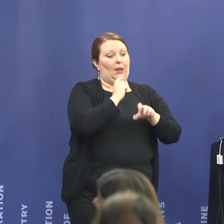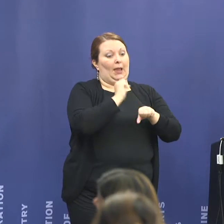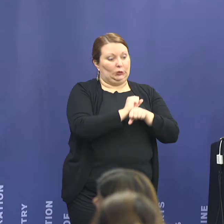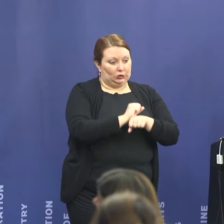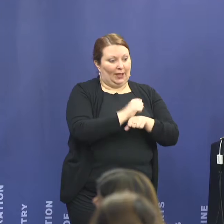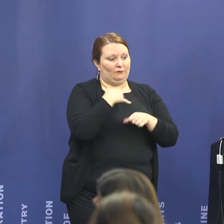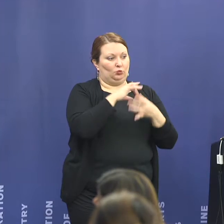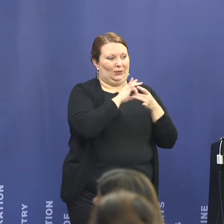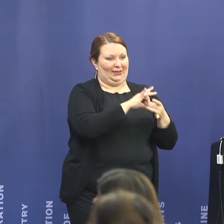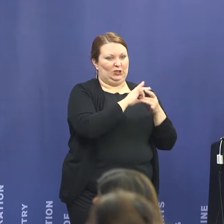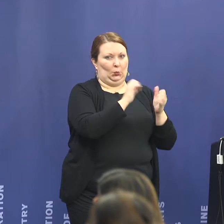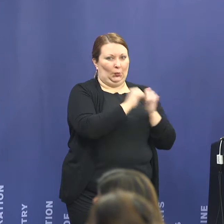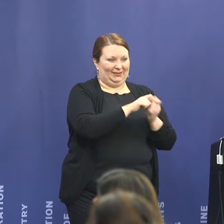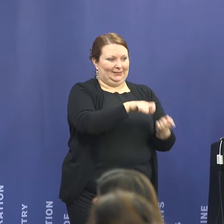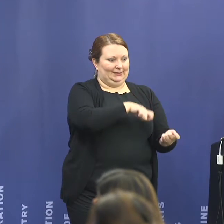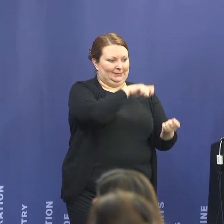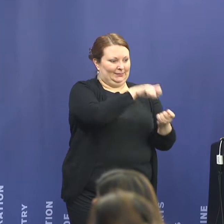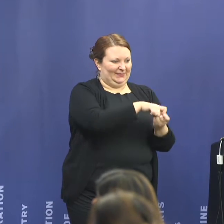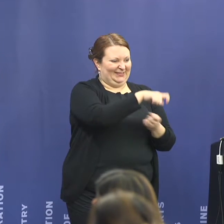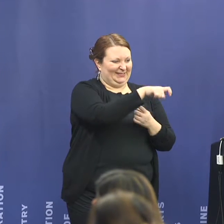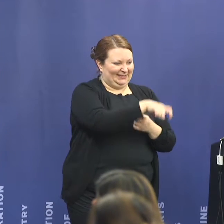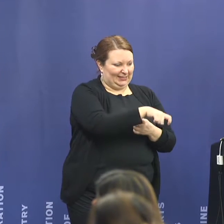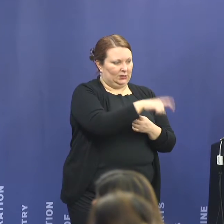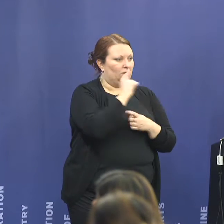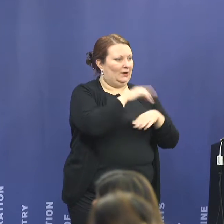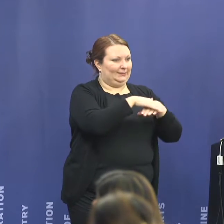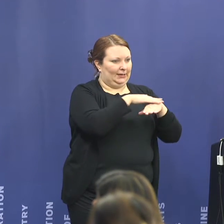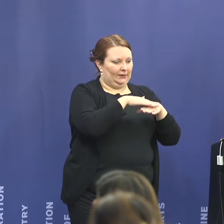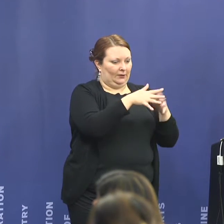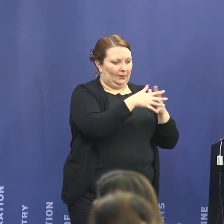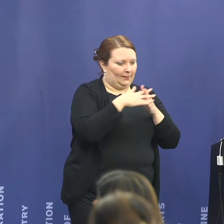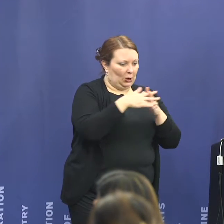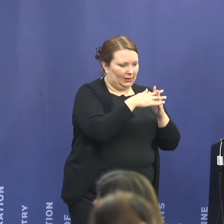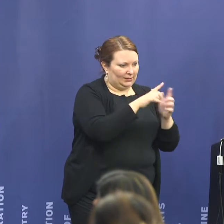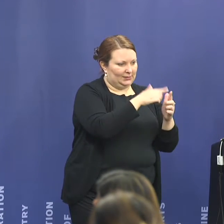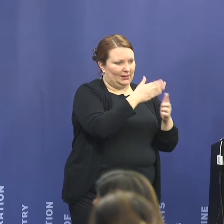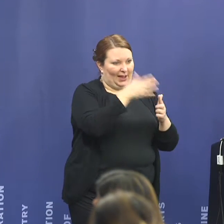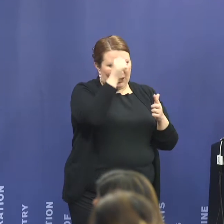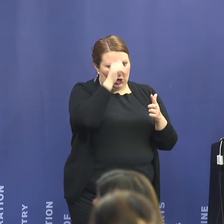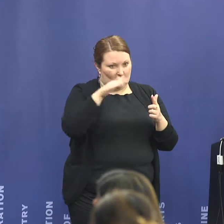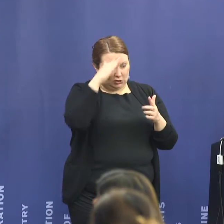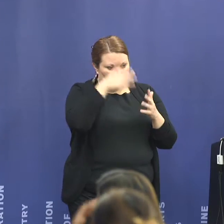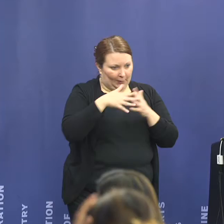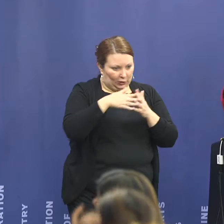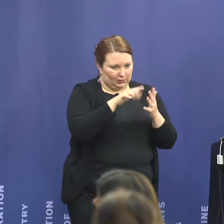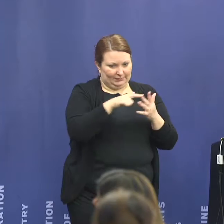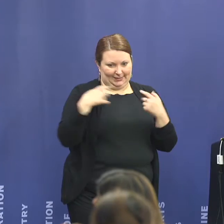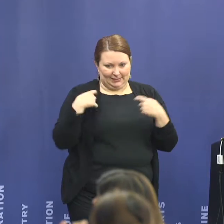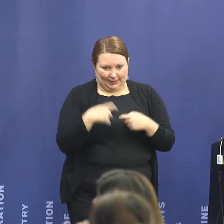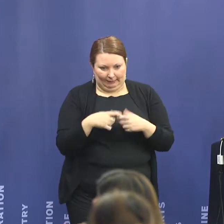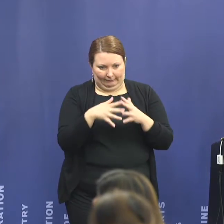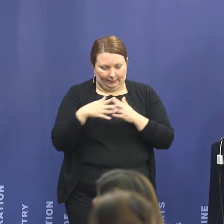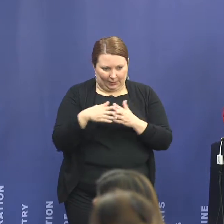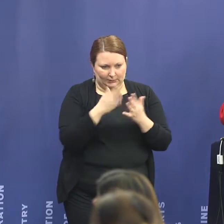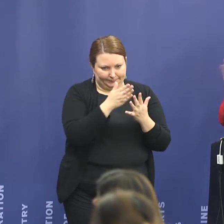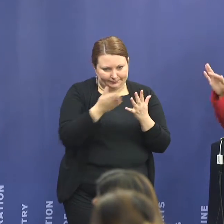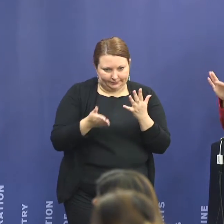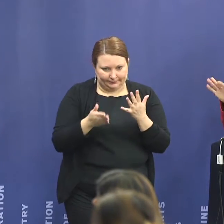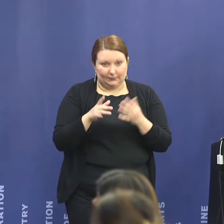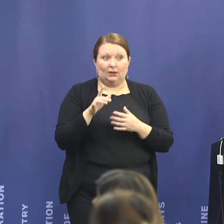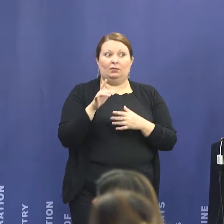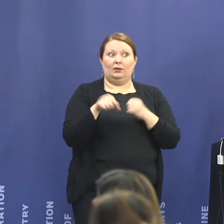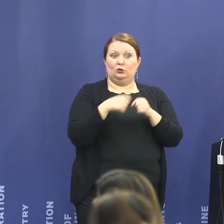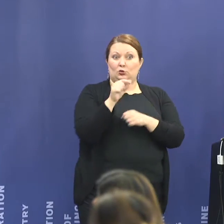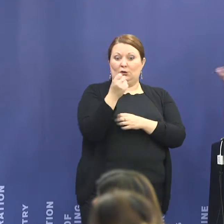a relationship with the specific needs of Native Americans or Asian Americans or Hispanic Americans. Well, in 2012, that